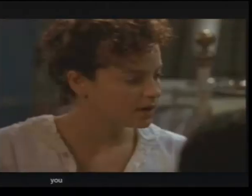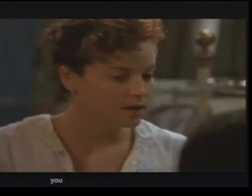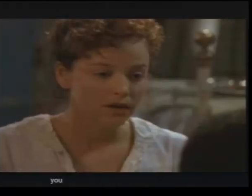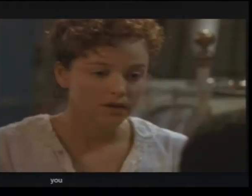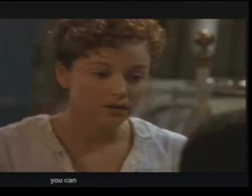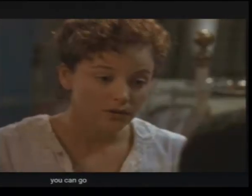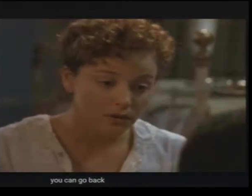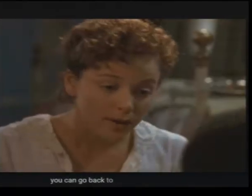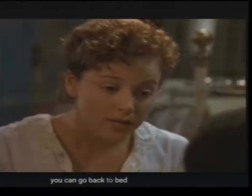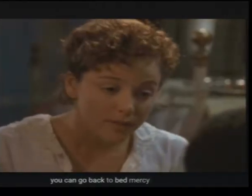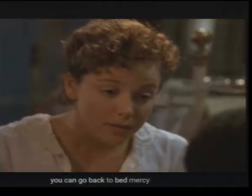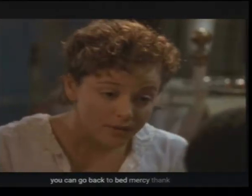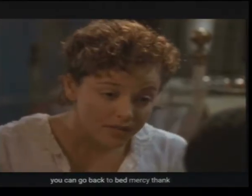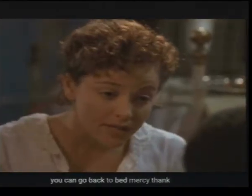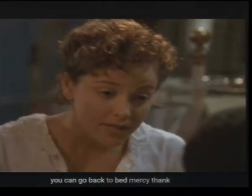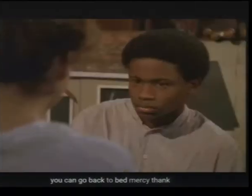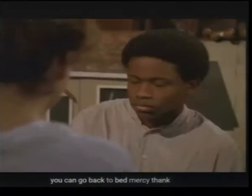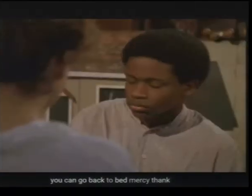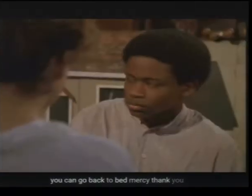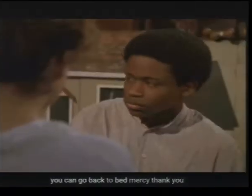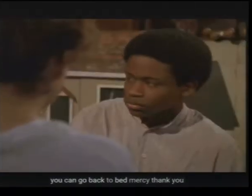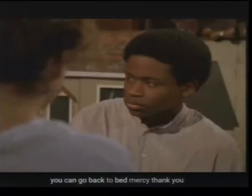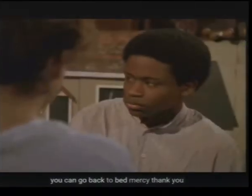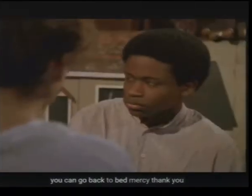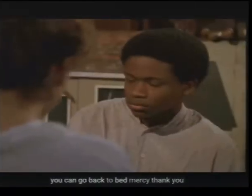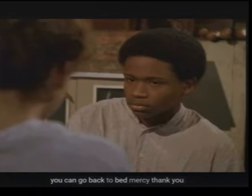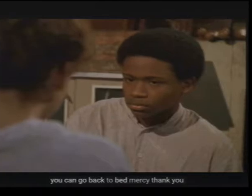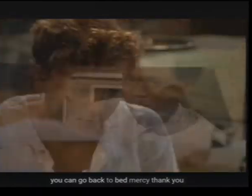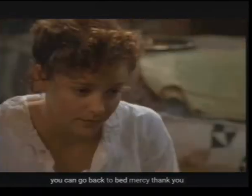You can go back to bed, Percy. Thank you.